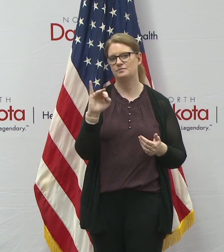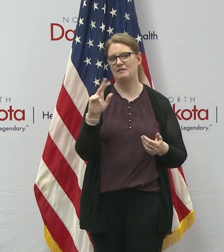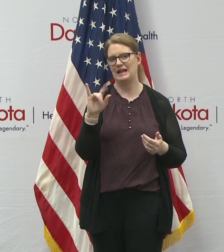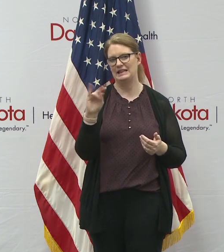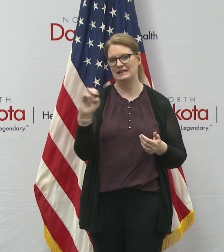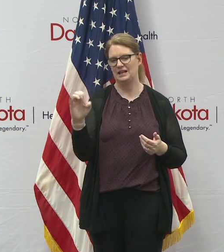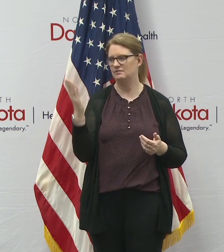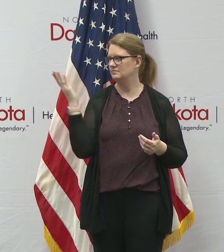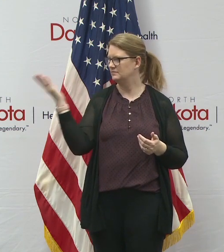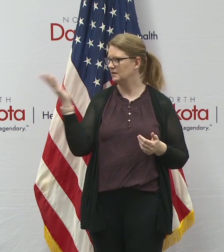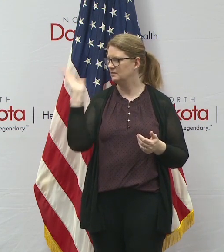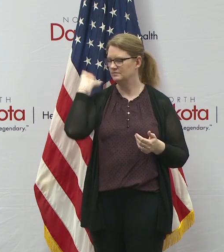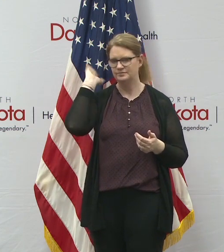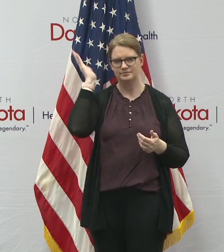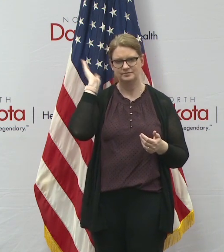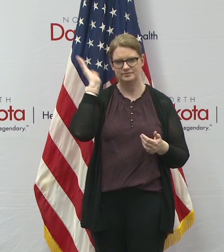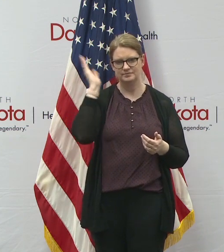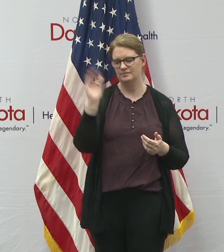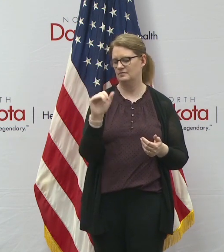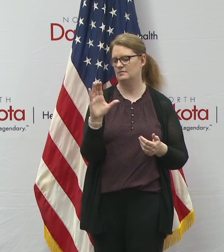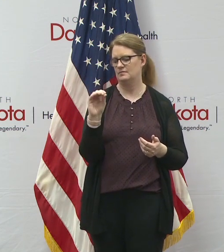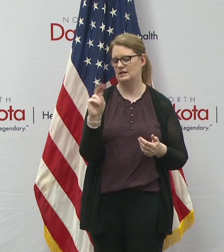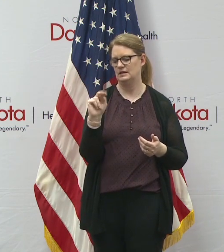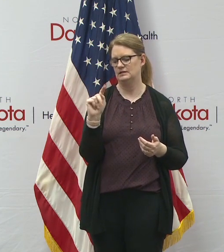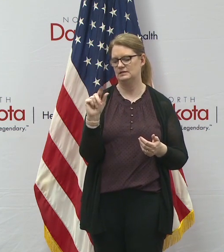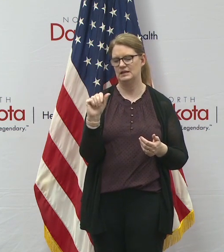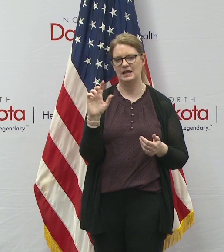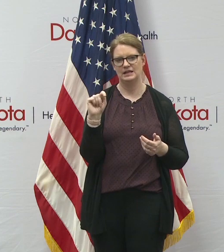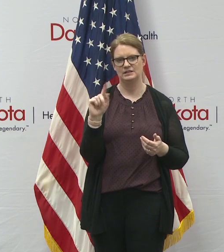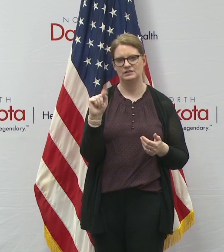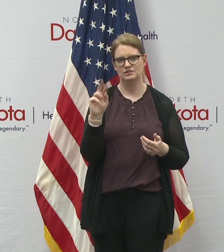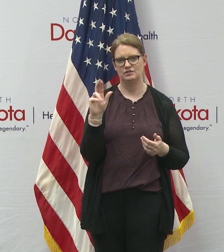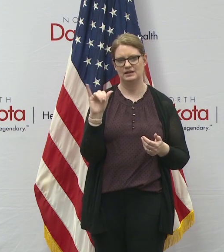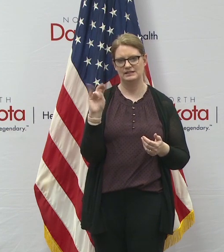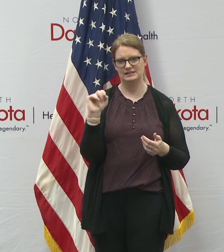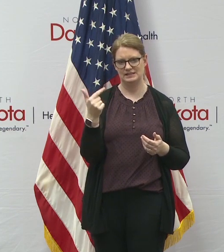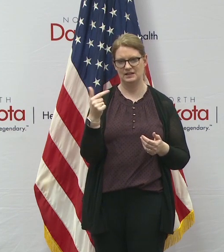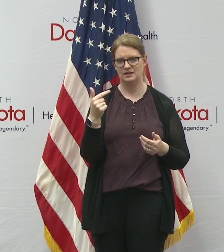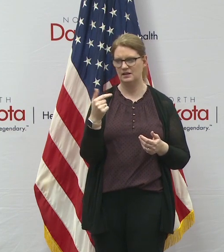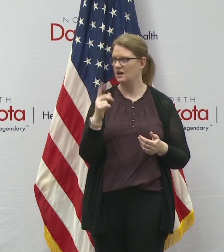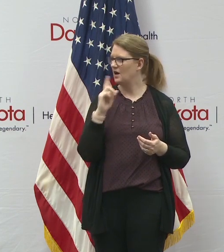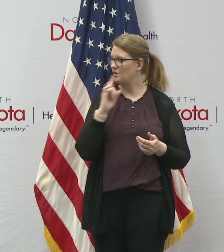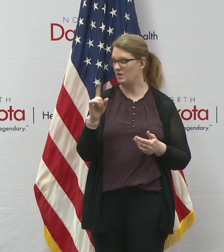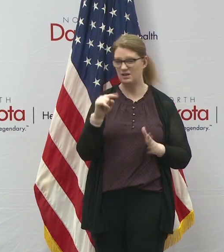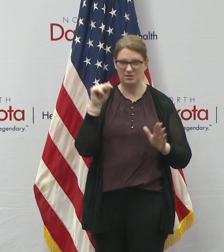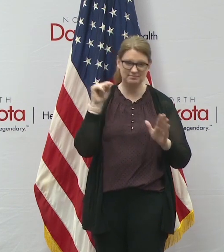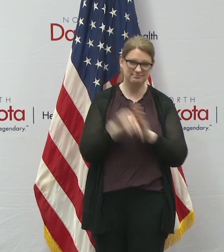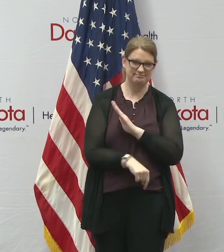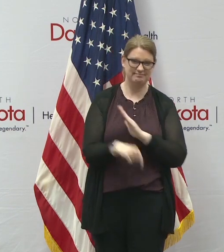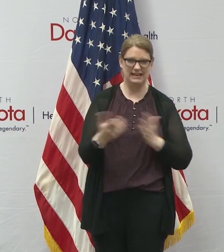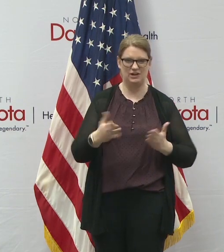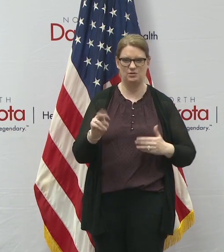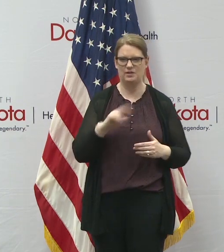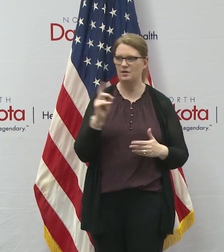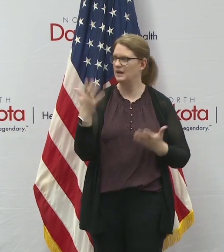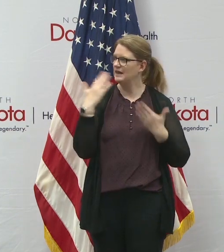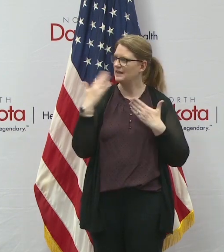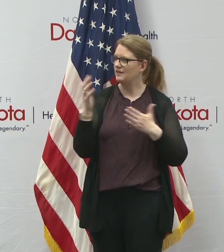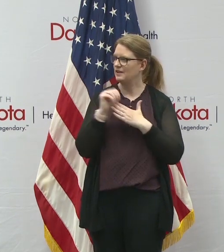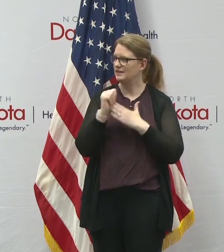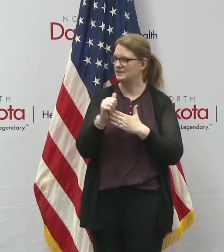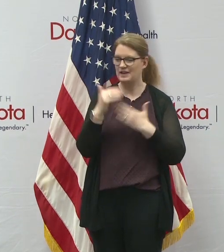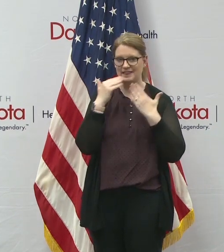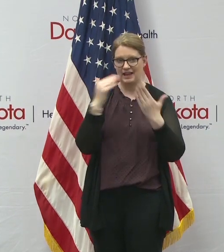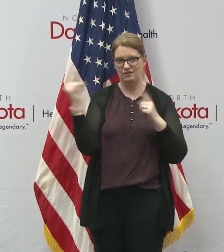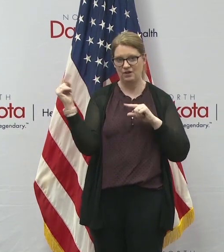to talk a little bit about contact tracing and how we're dialing that up here in North Dakota. Mylynn, thank you for all your leadership and thanks for being